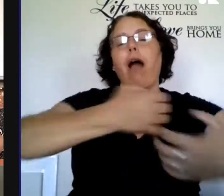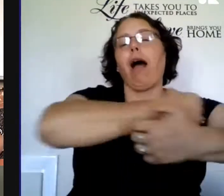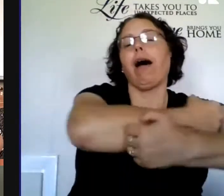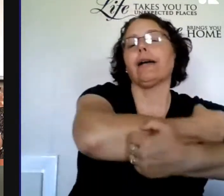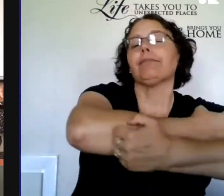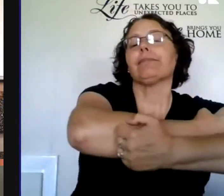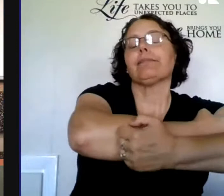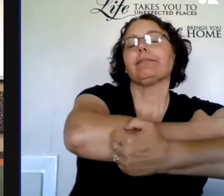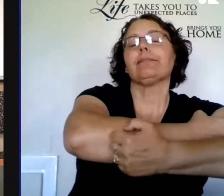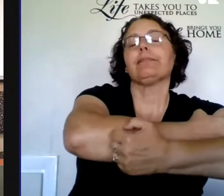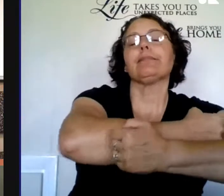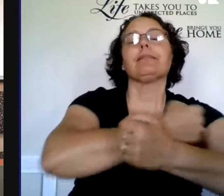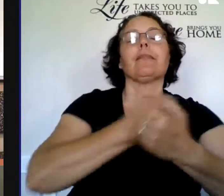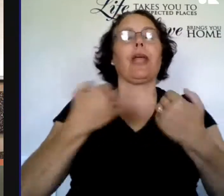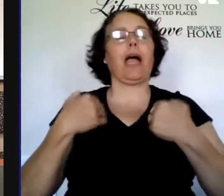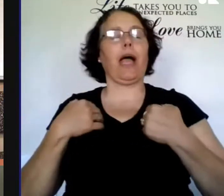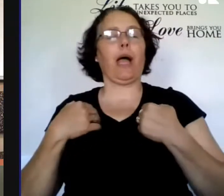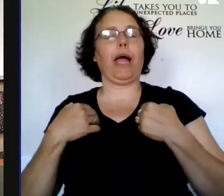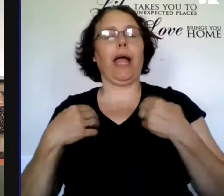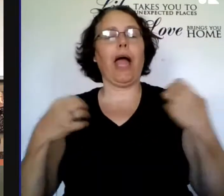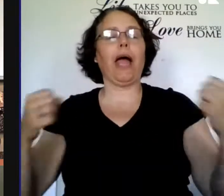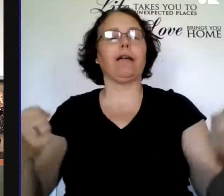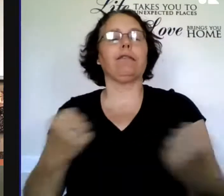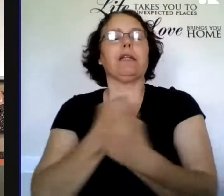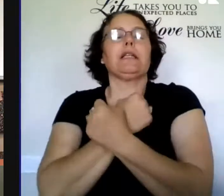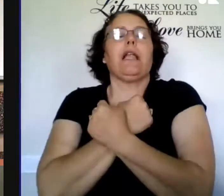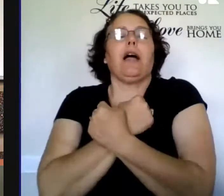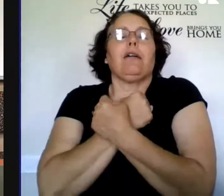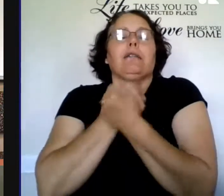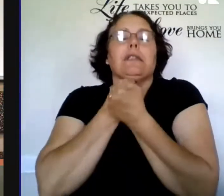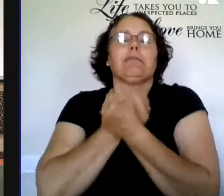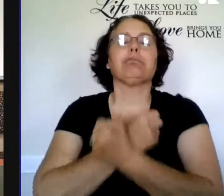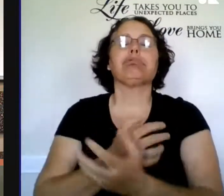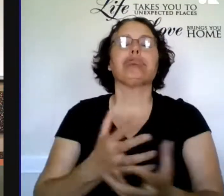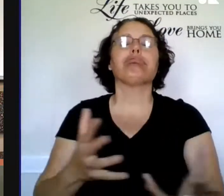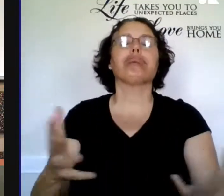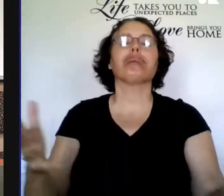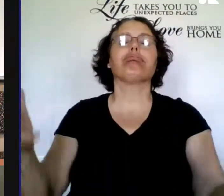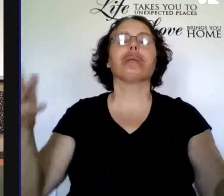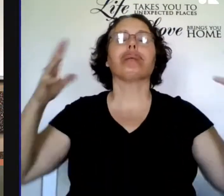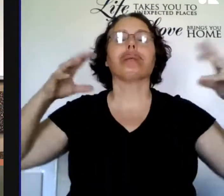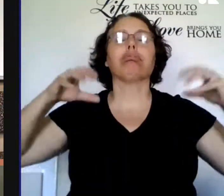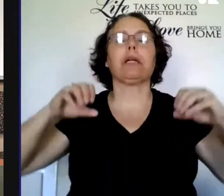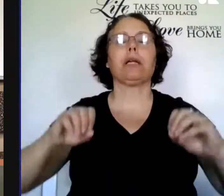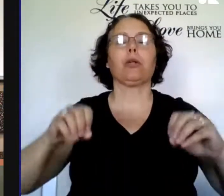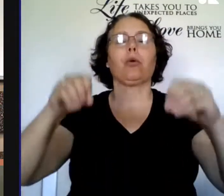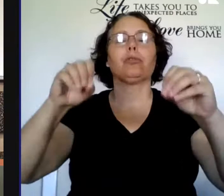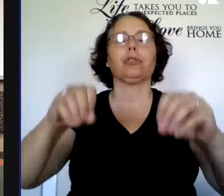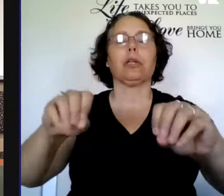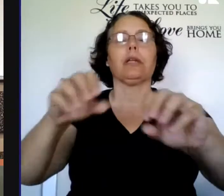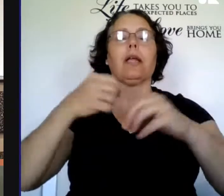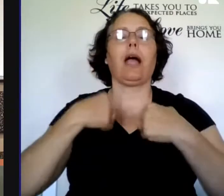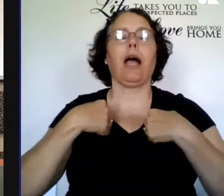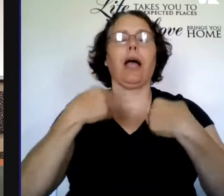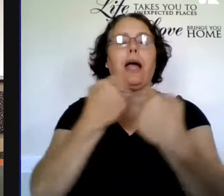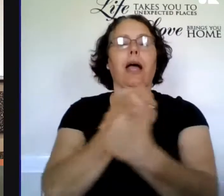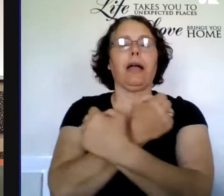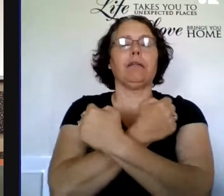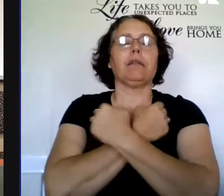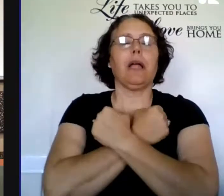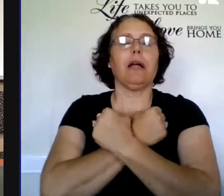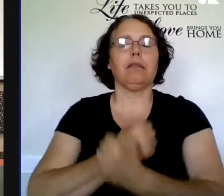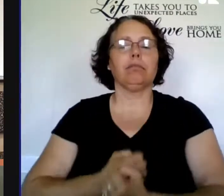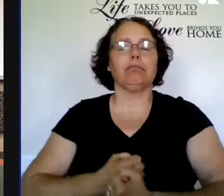got love like an ocean. I've got love like an ocean. I've